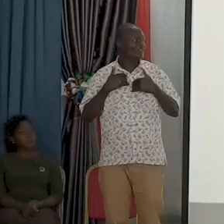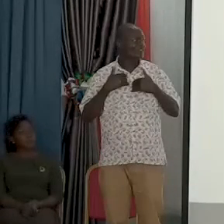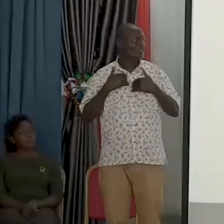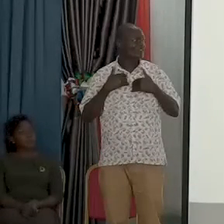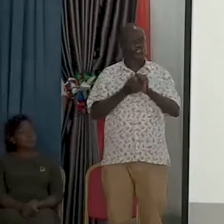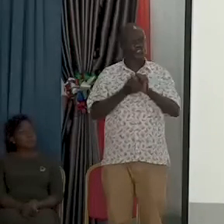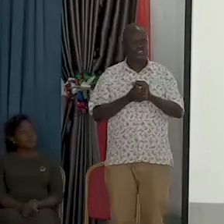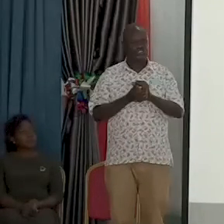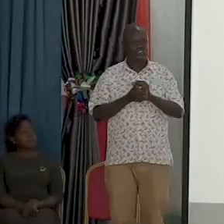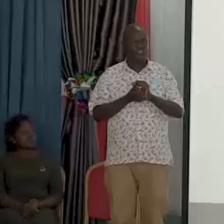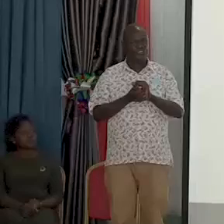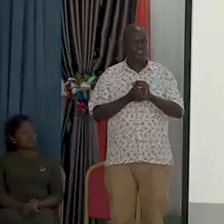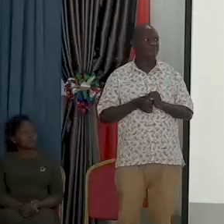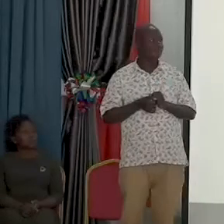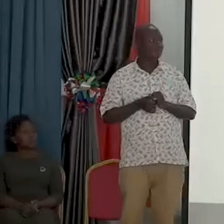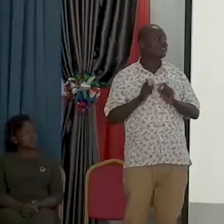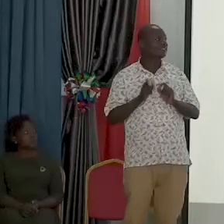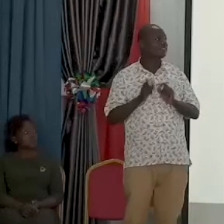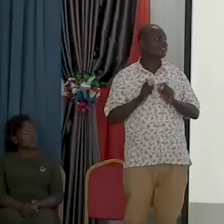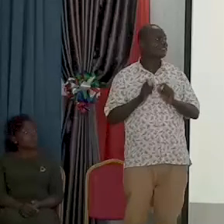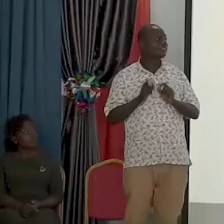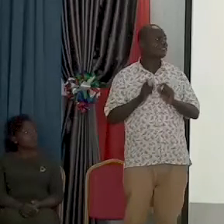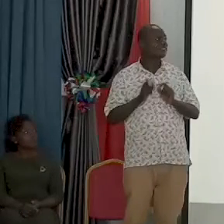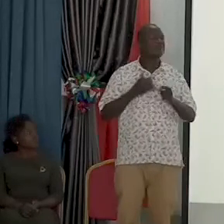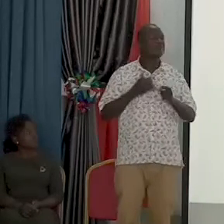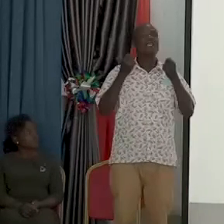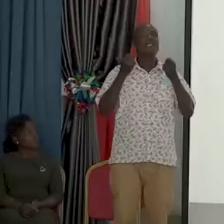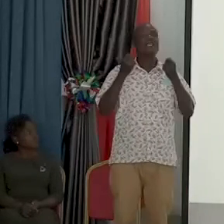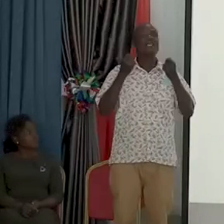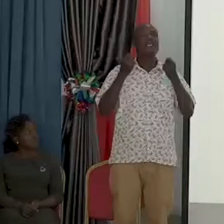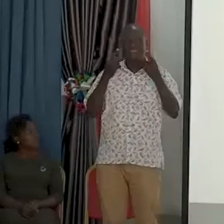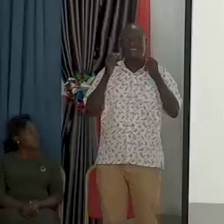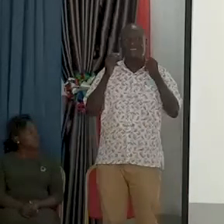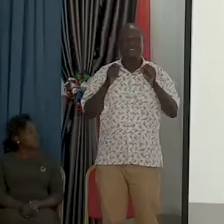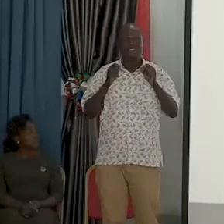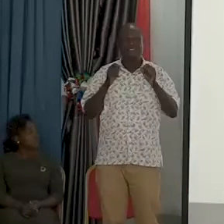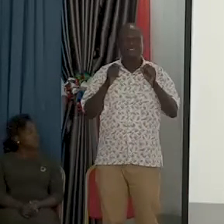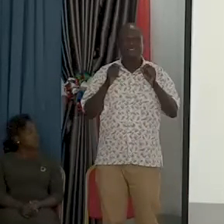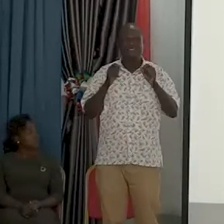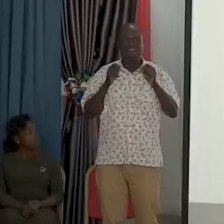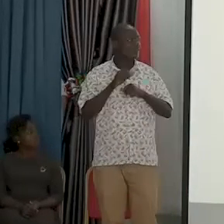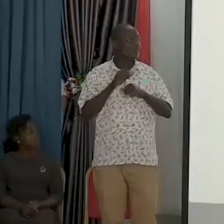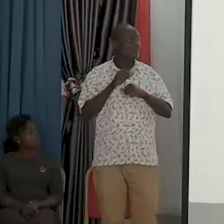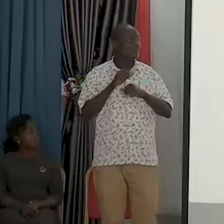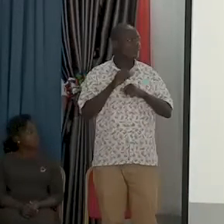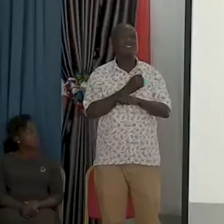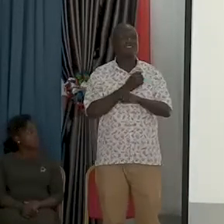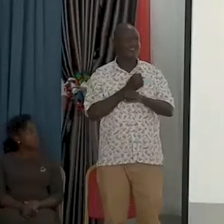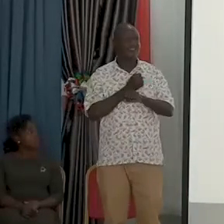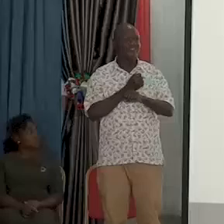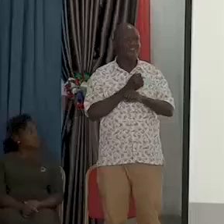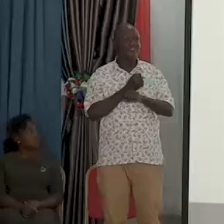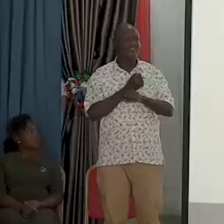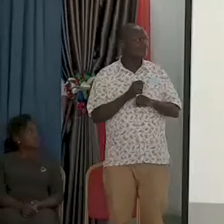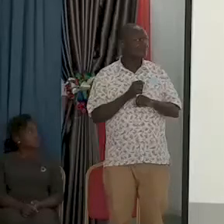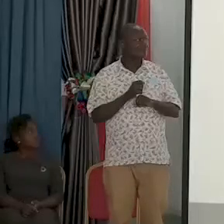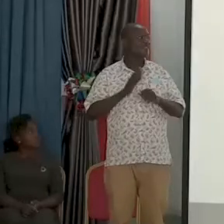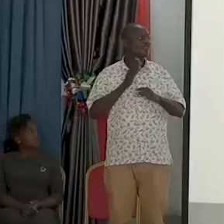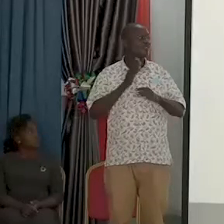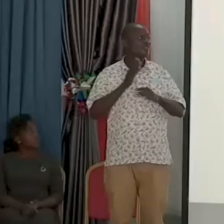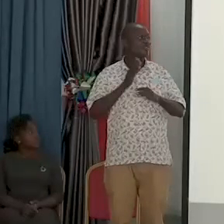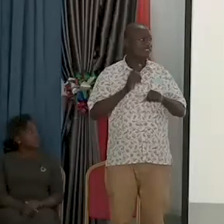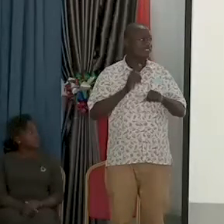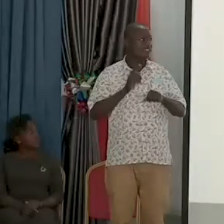things for you. So please, I understand the things I'm speaking about are very different here. I don't pretend to